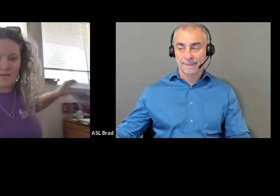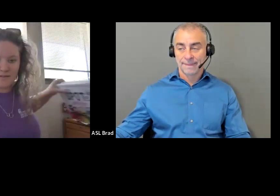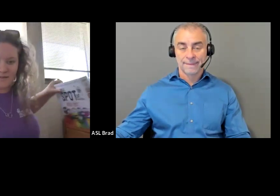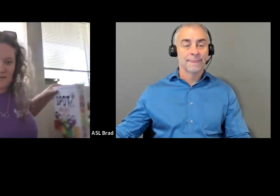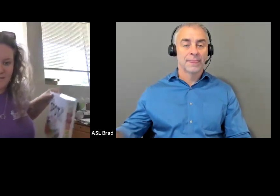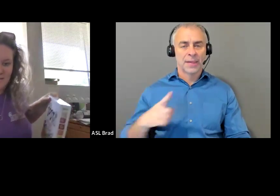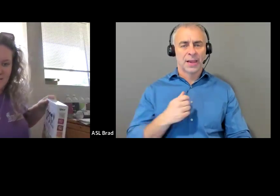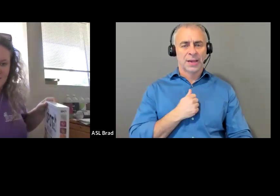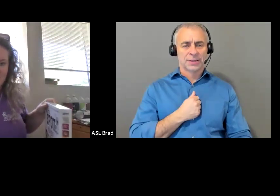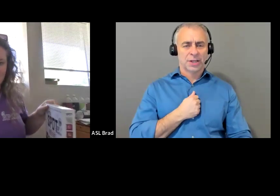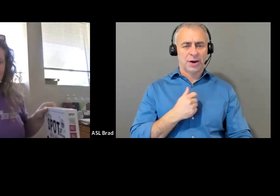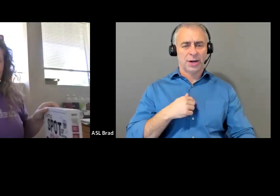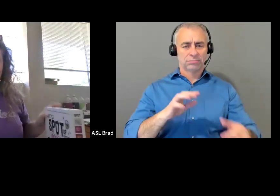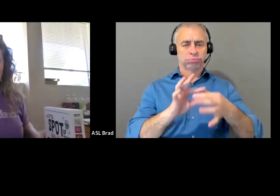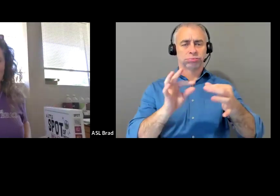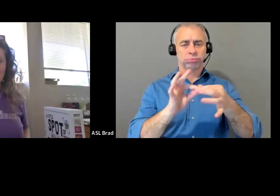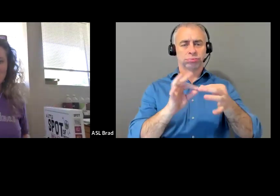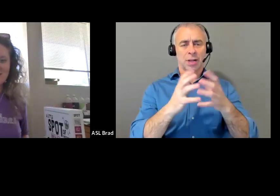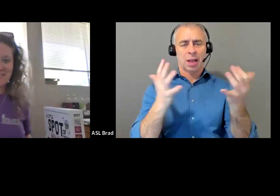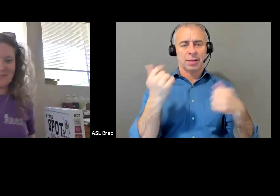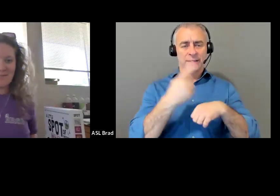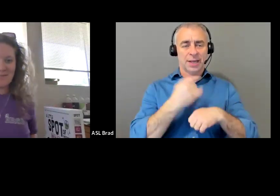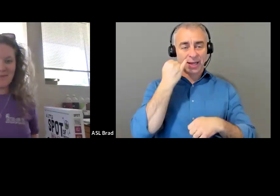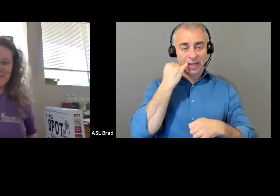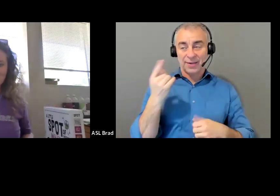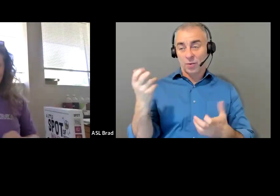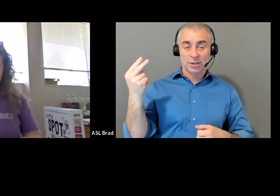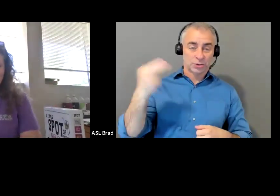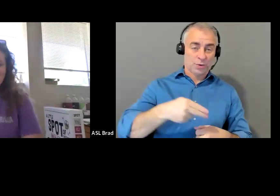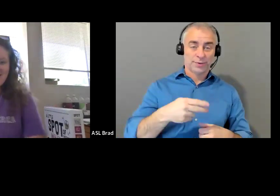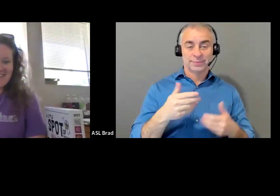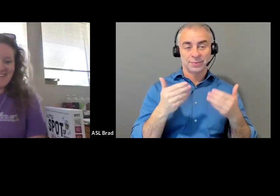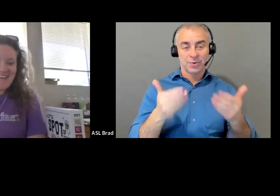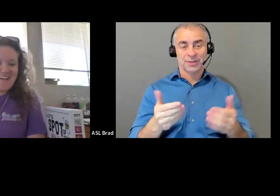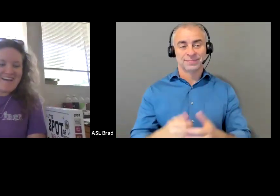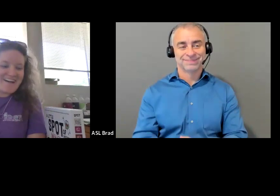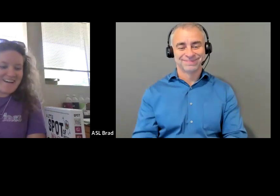Sorry, I'm talking a lot today, so if anyone else wants to jump in, please do.